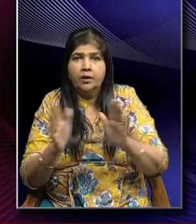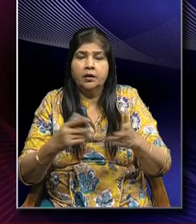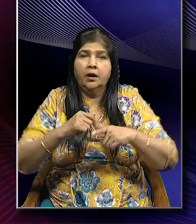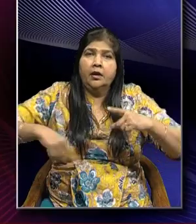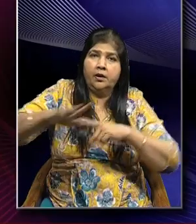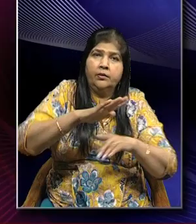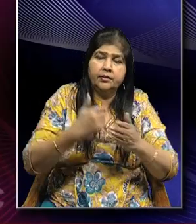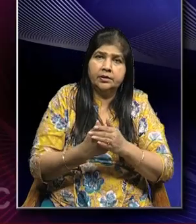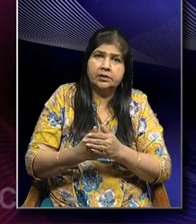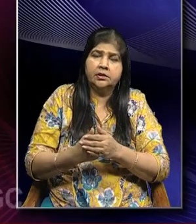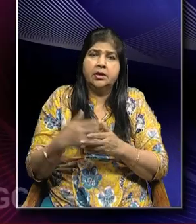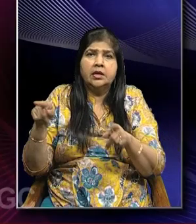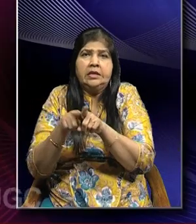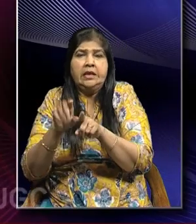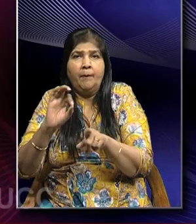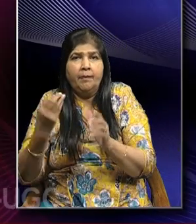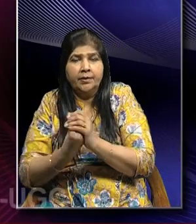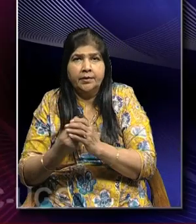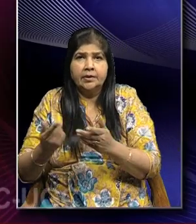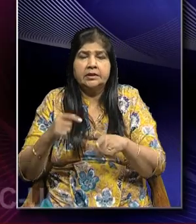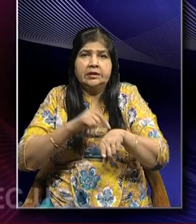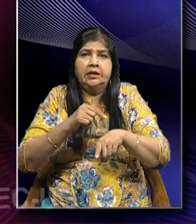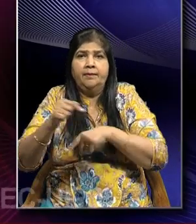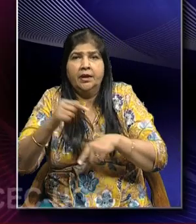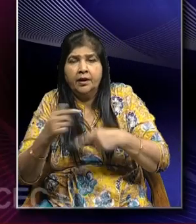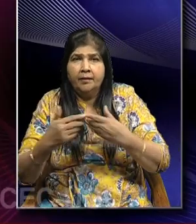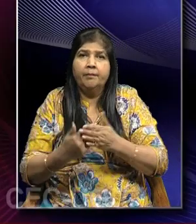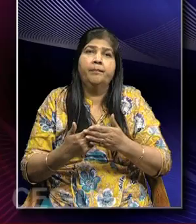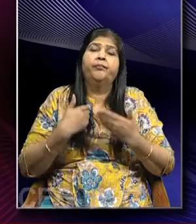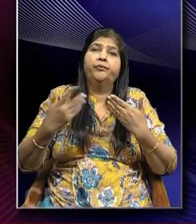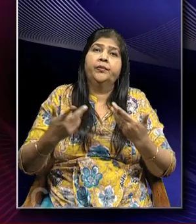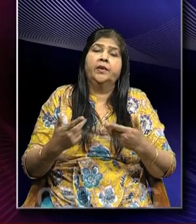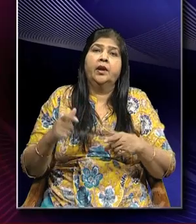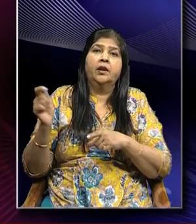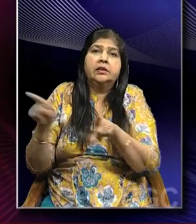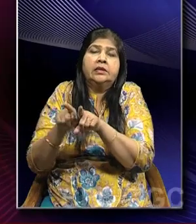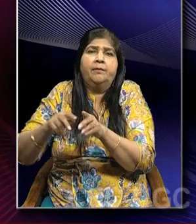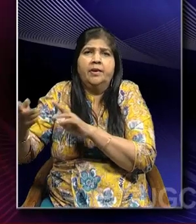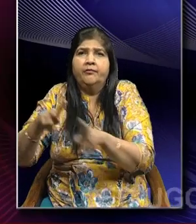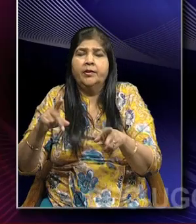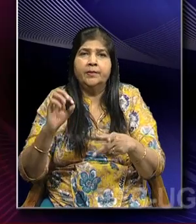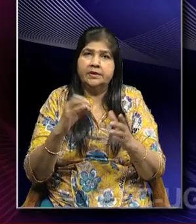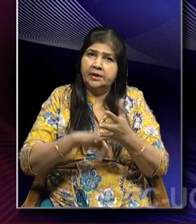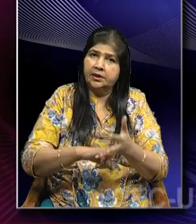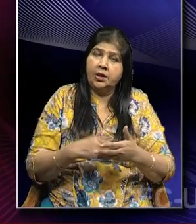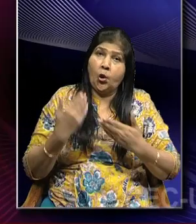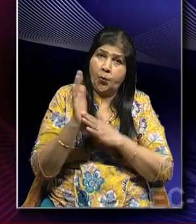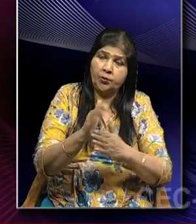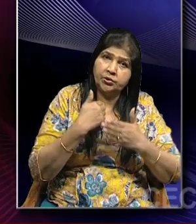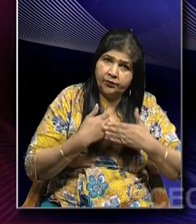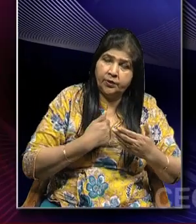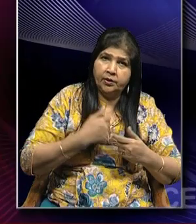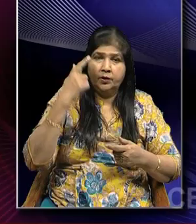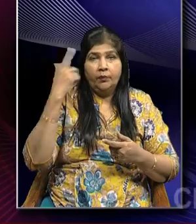across industries, timelines, peers, and also the complementing sectors. So it is the opportunity for us to